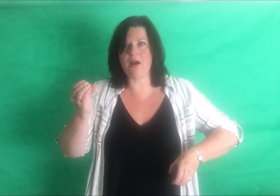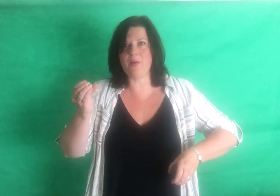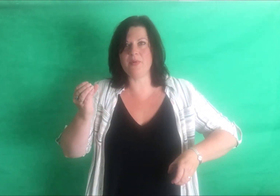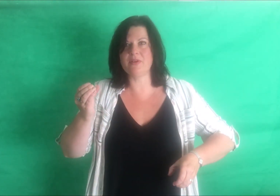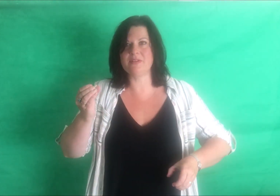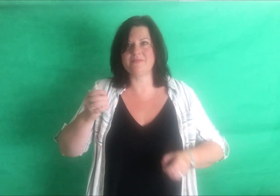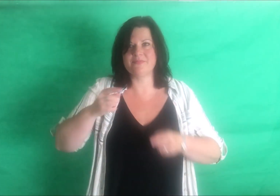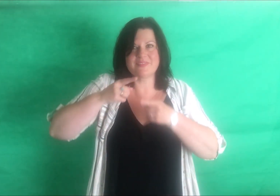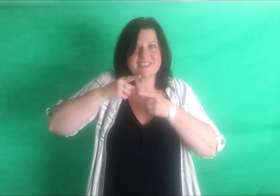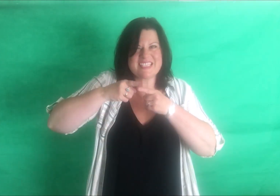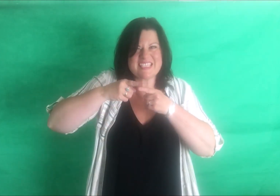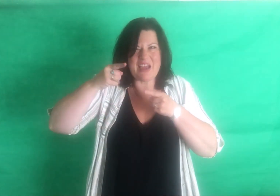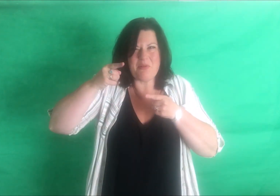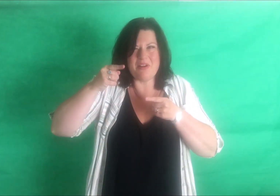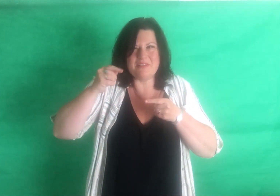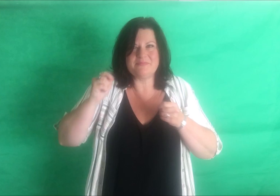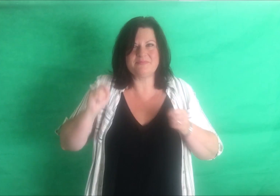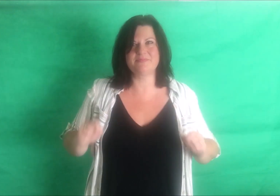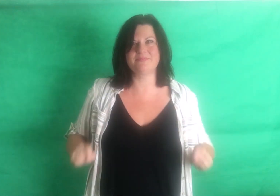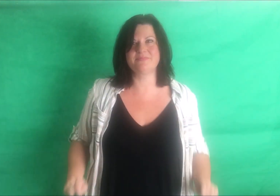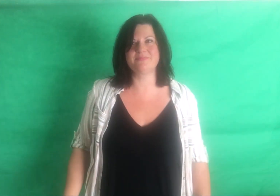rhubarb, sour,